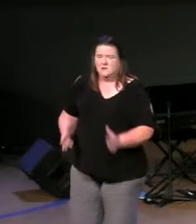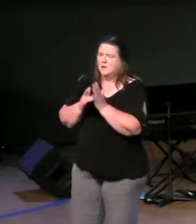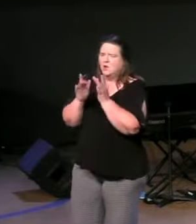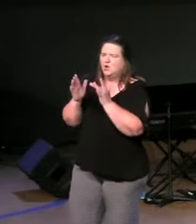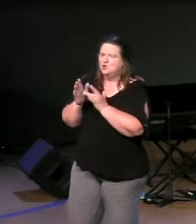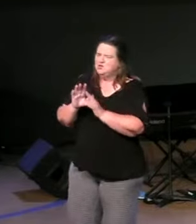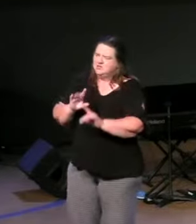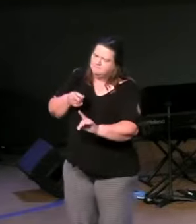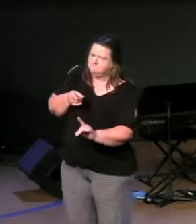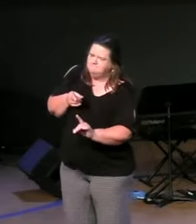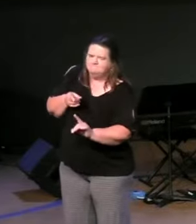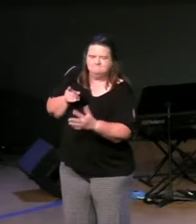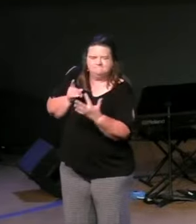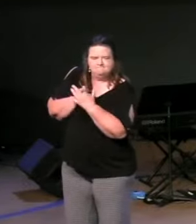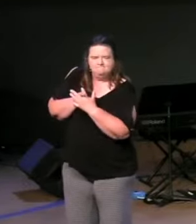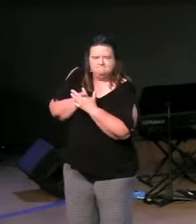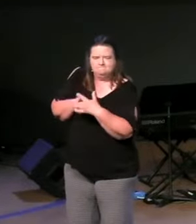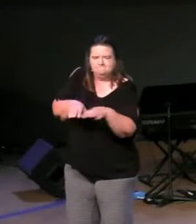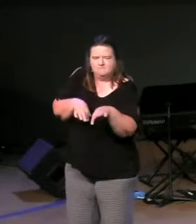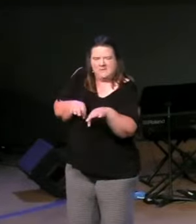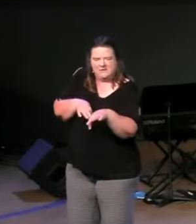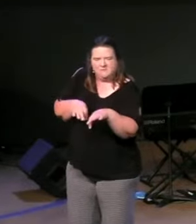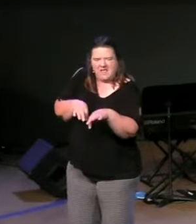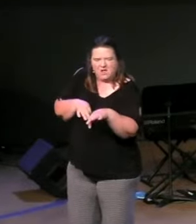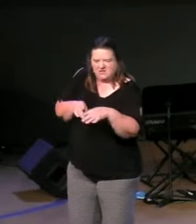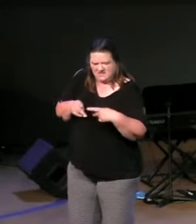to the heart of the matter and exposes